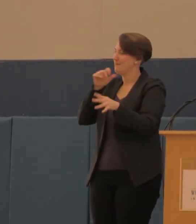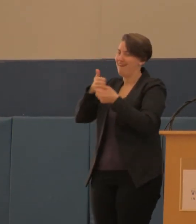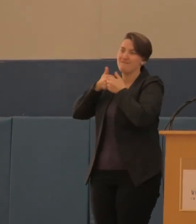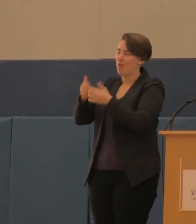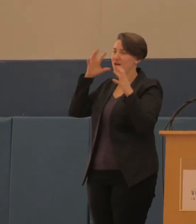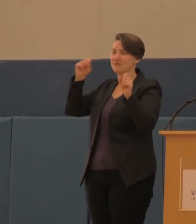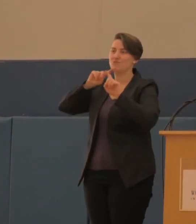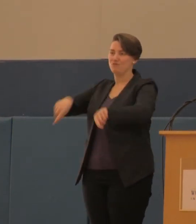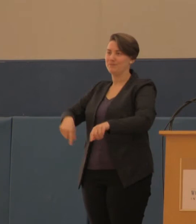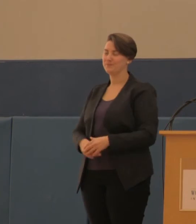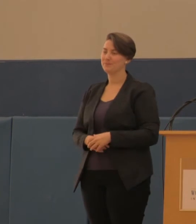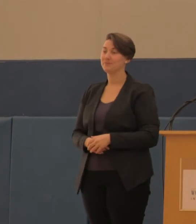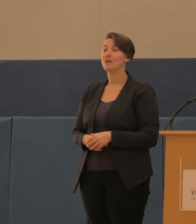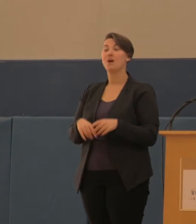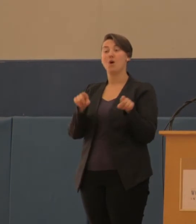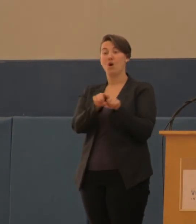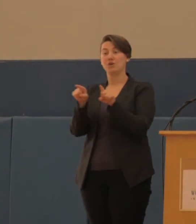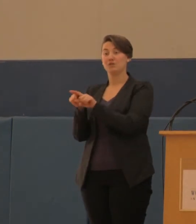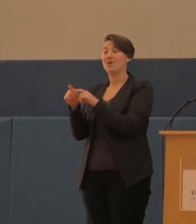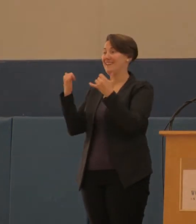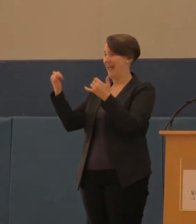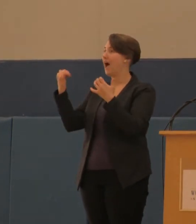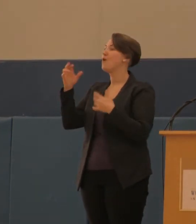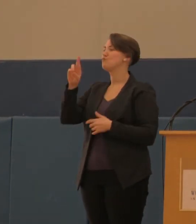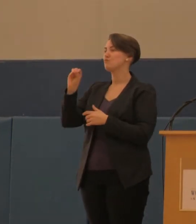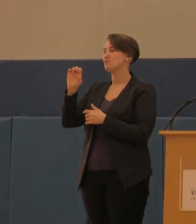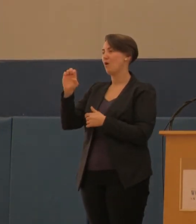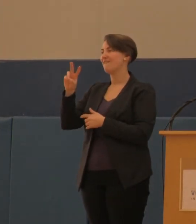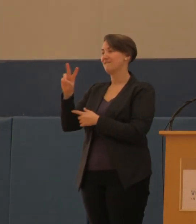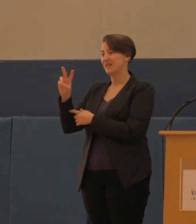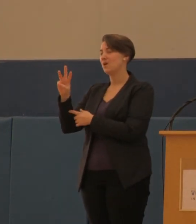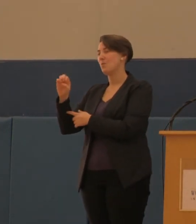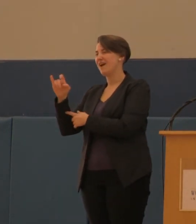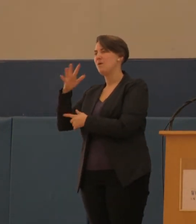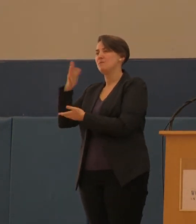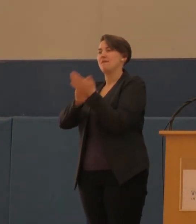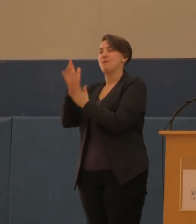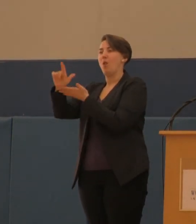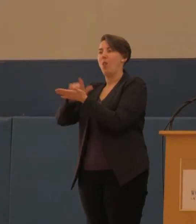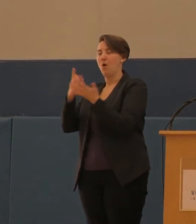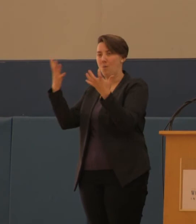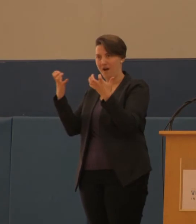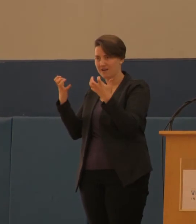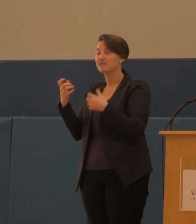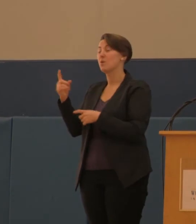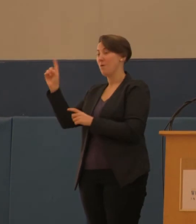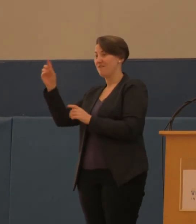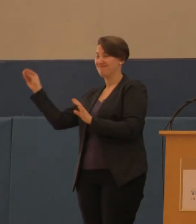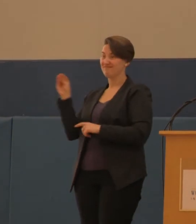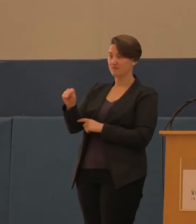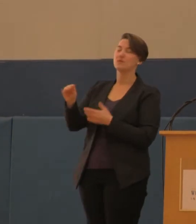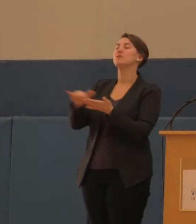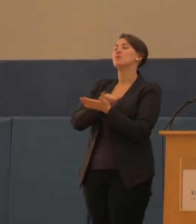This year, again, we call for a Roe v. Wade to be codified into state law. We want it in the New York State Constitution